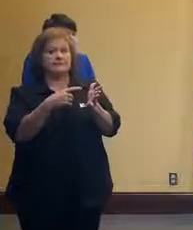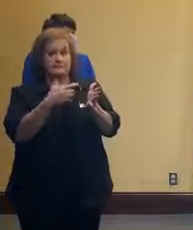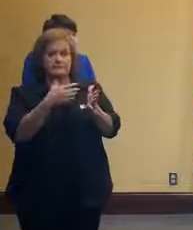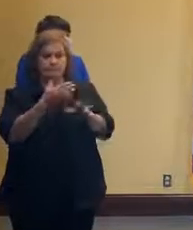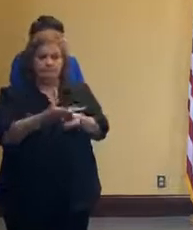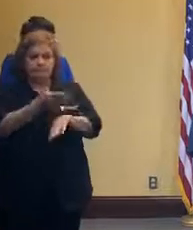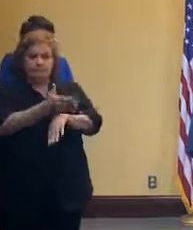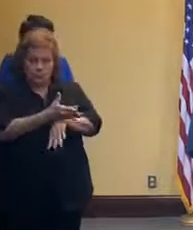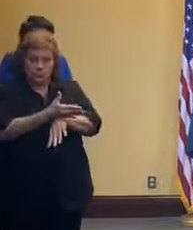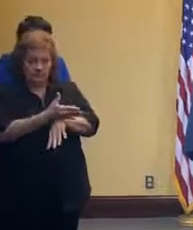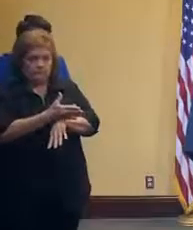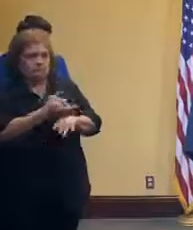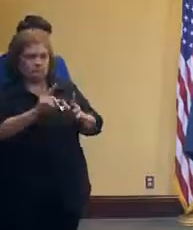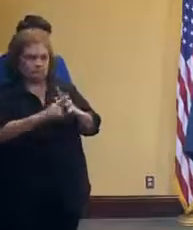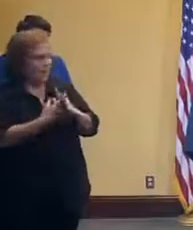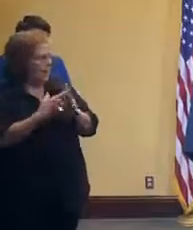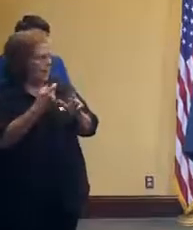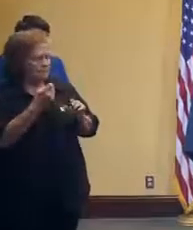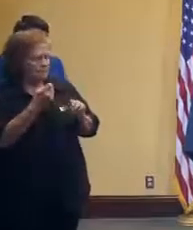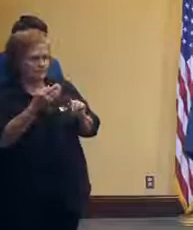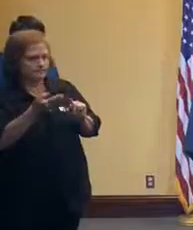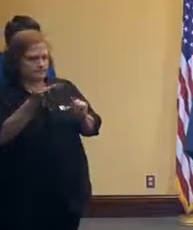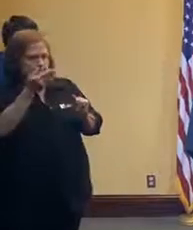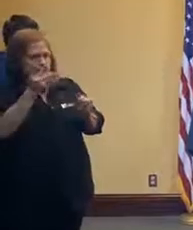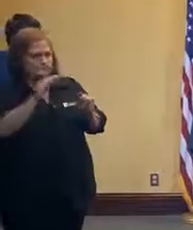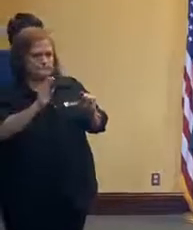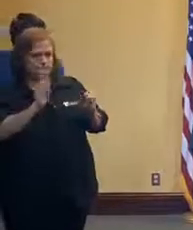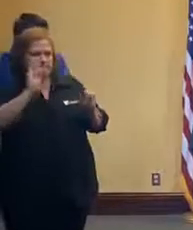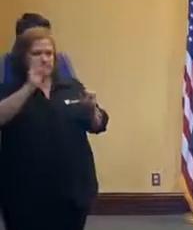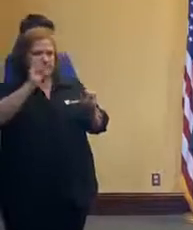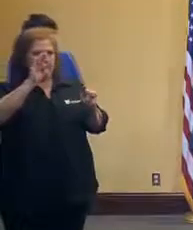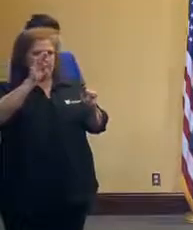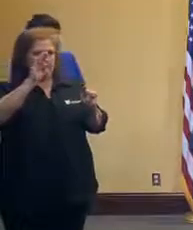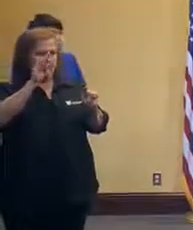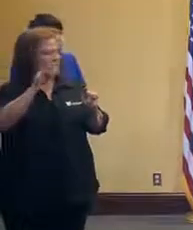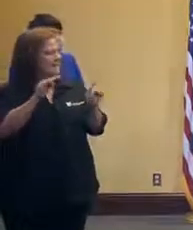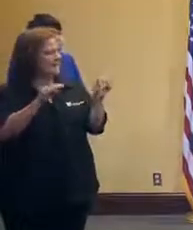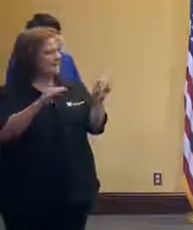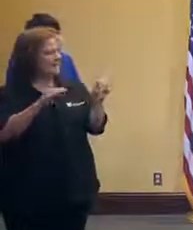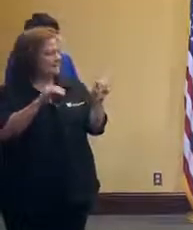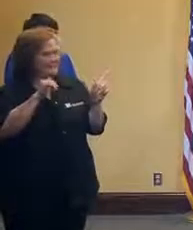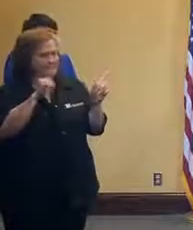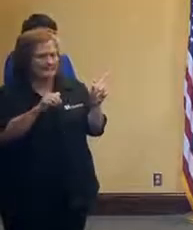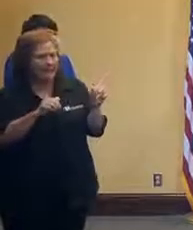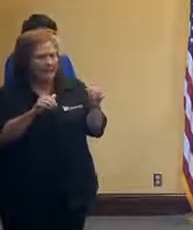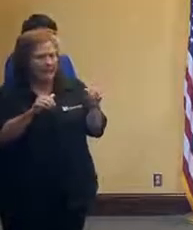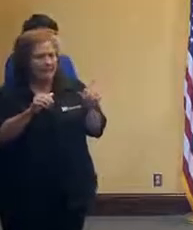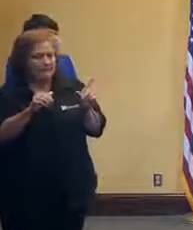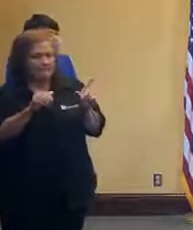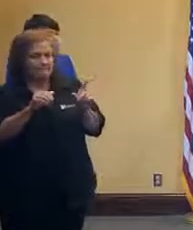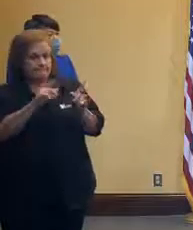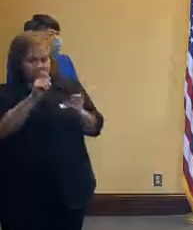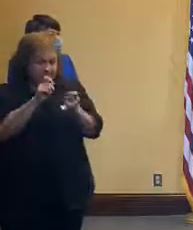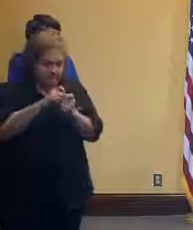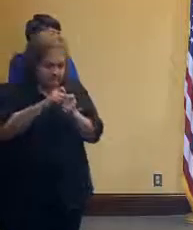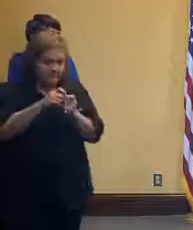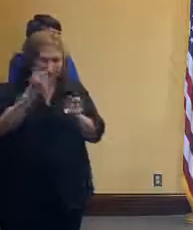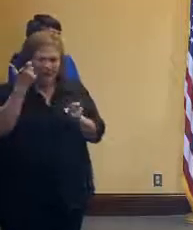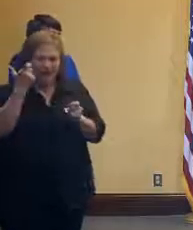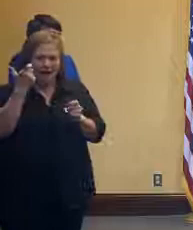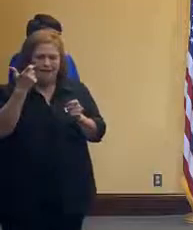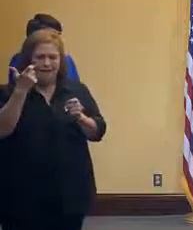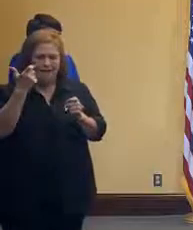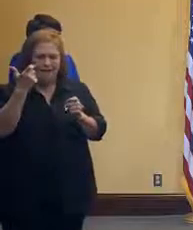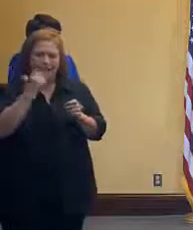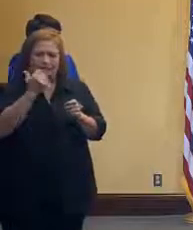we're slowly moving this way. Now, once again, there's no absolutisms in any of this work that we're doing as far as analysis go. Things change